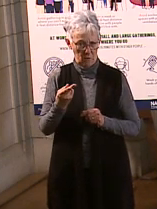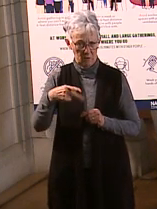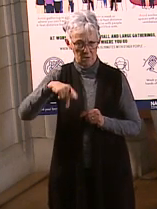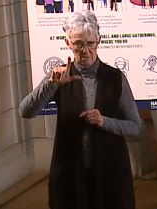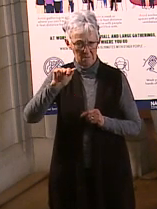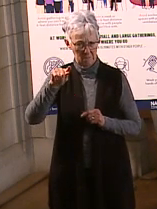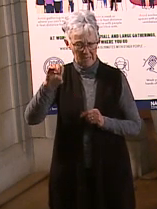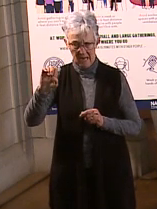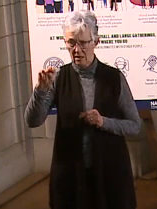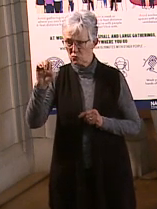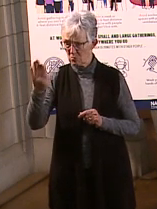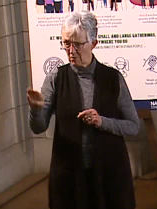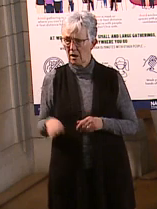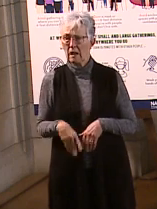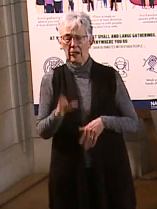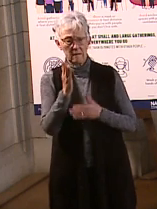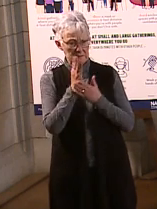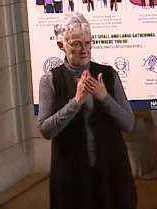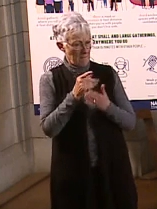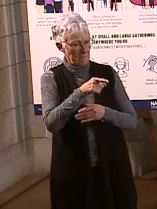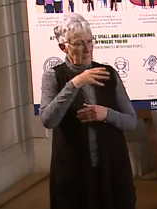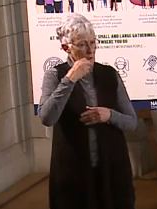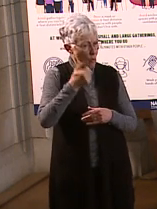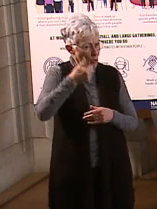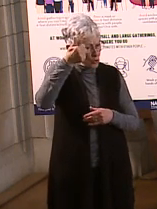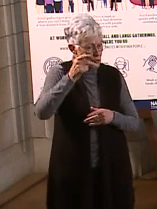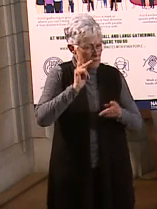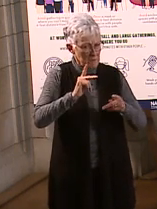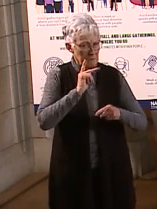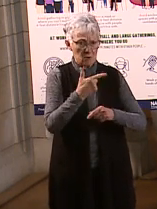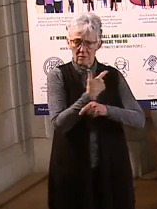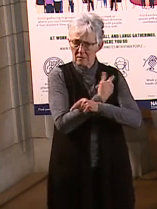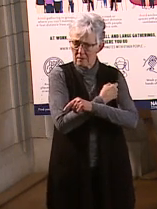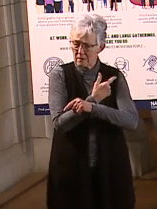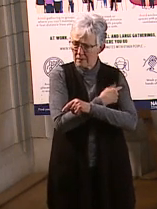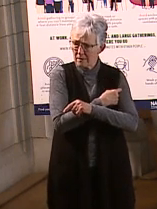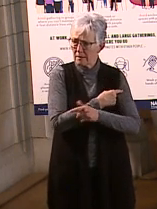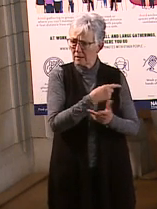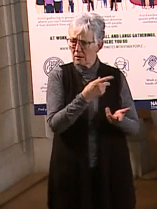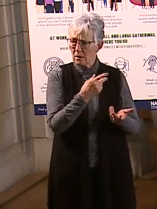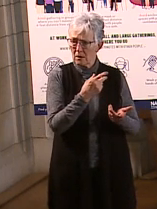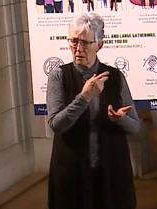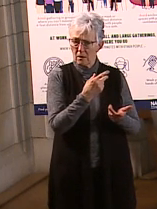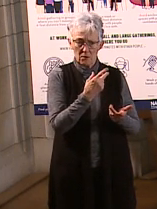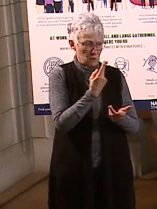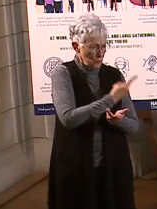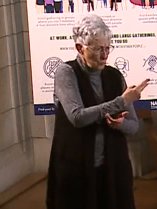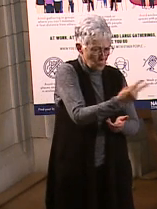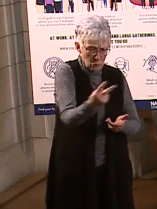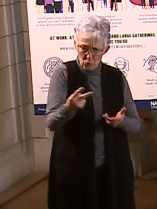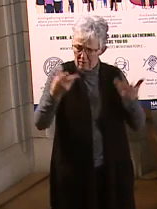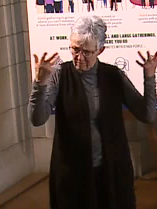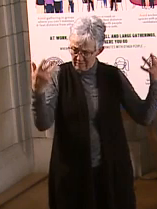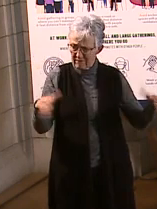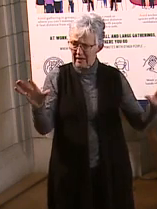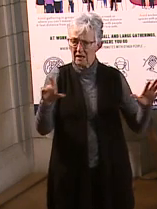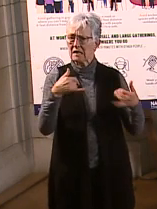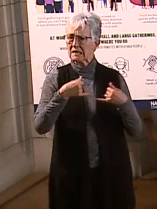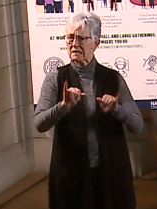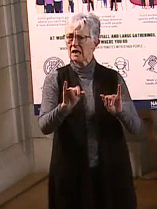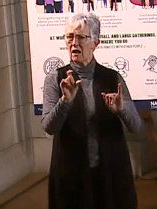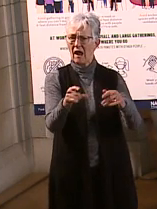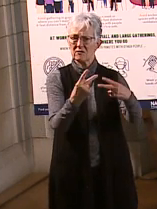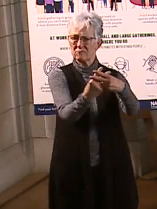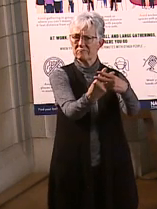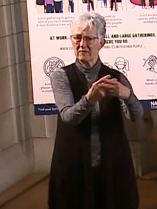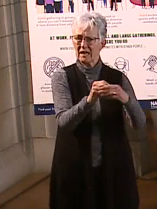still restricted to rooms and can have no visitors per CMS, the Center for Medicare and Medicaid, which of course would be the same group that's doing